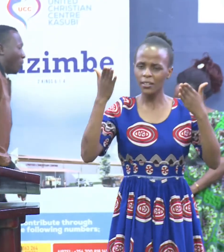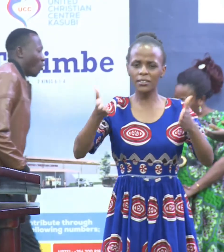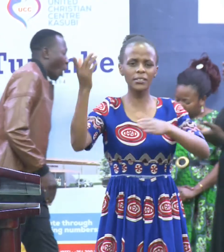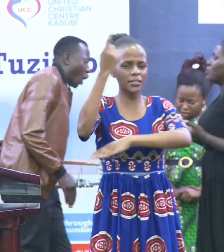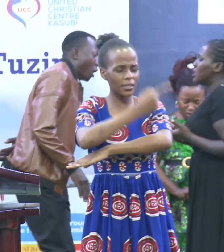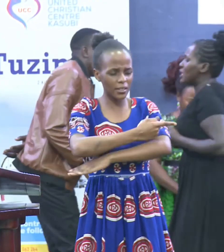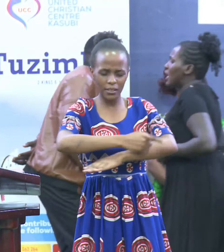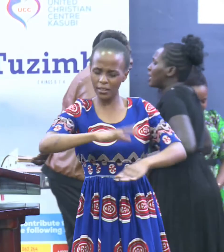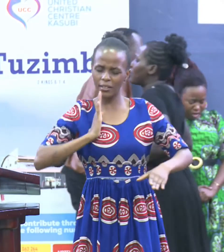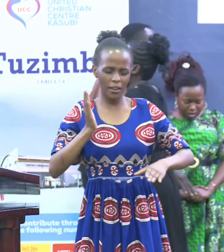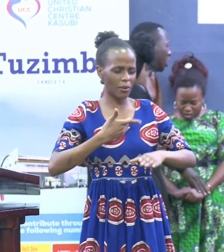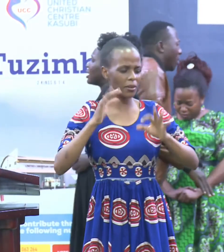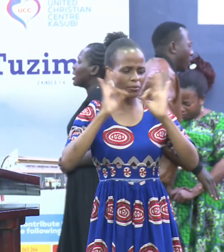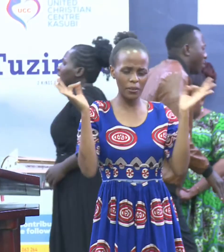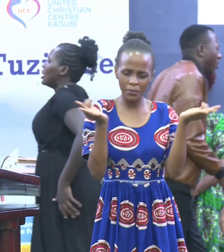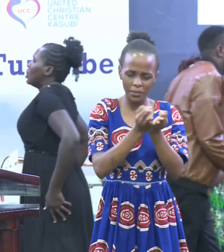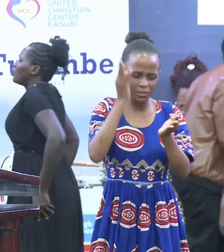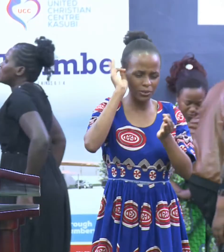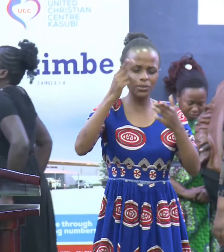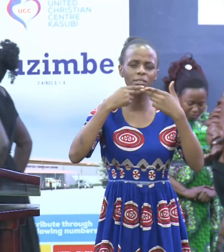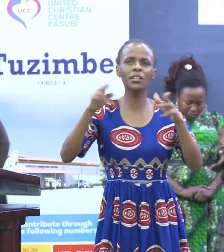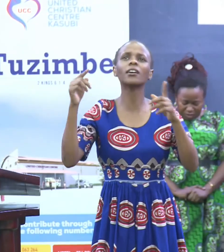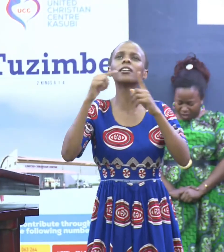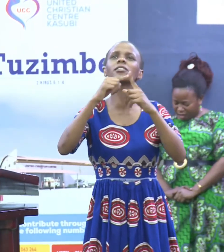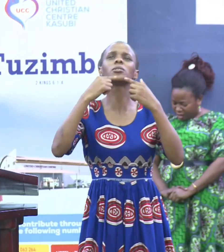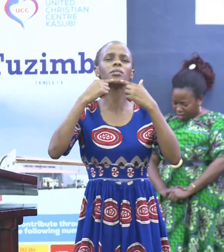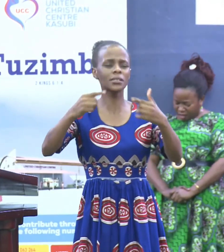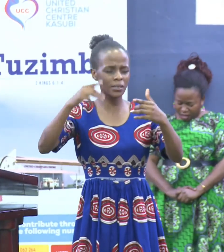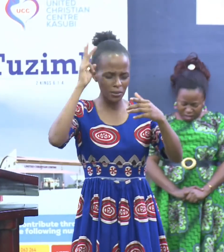that my family shall begin to say that he began to be